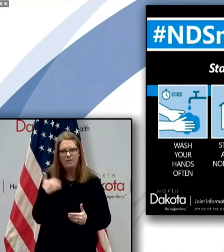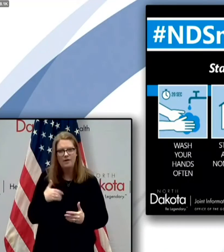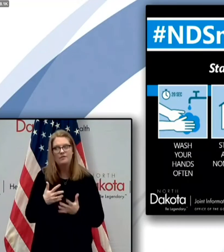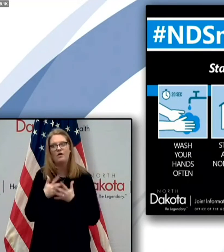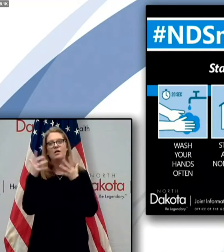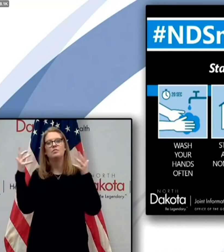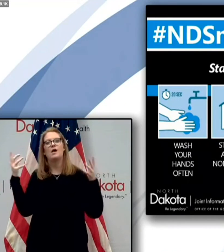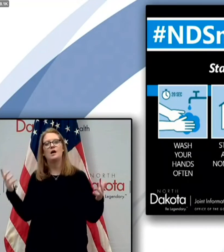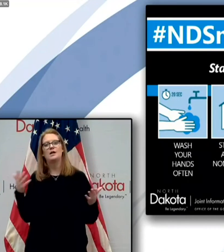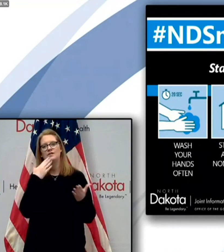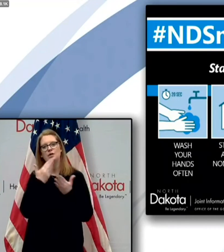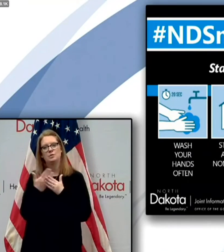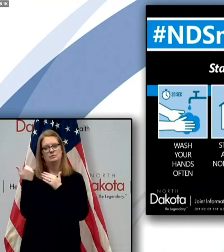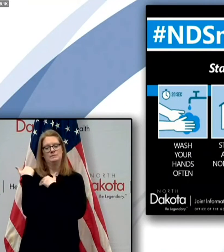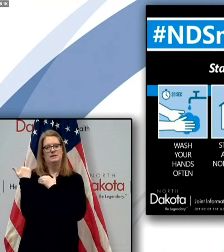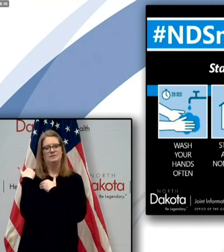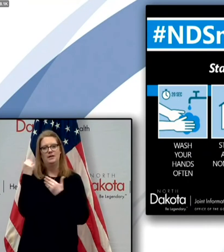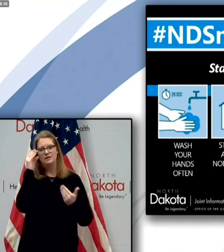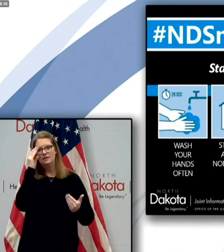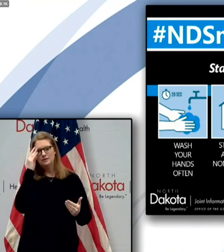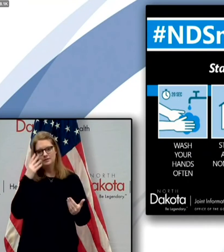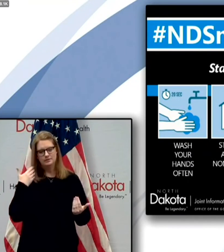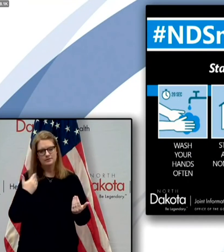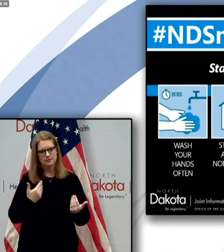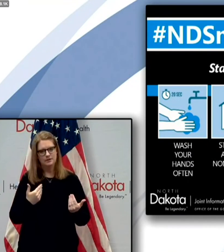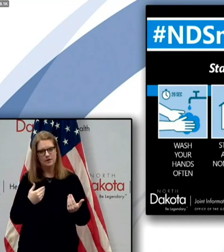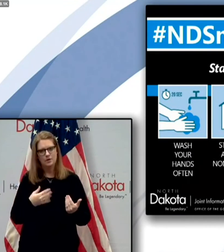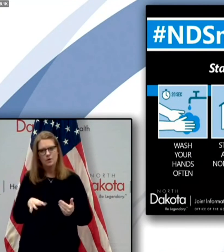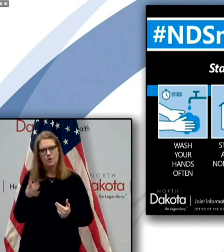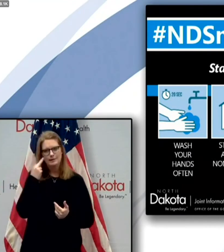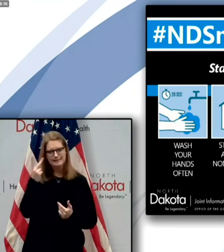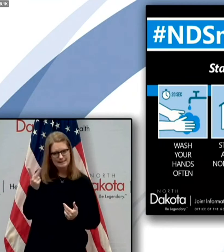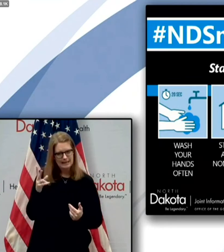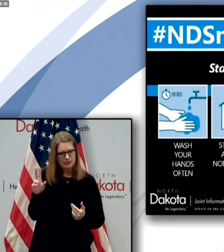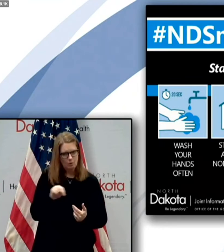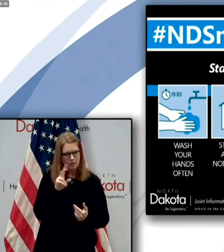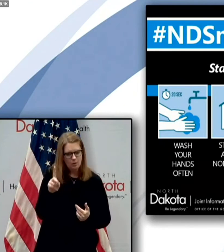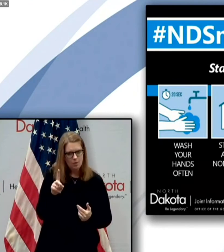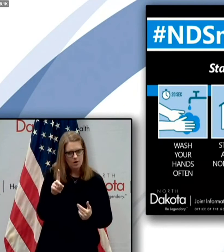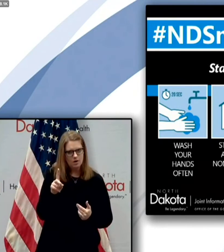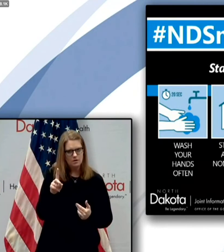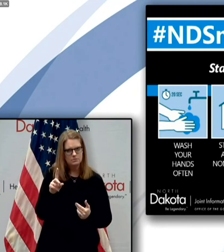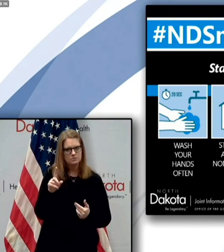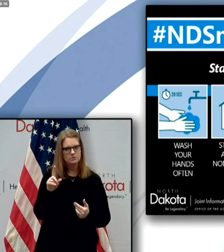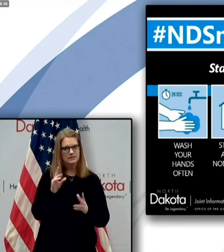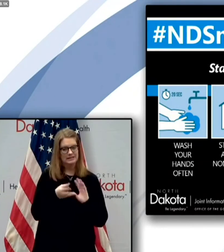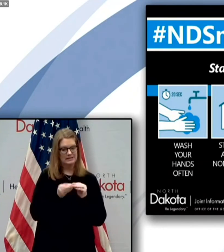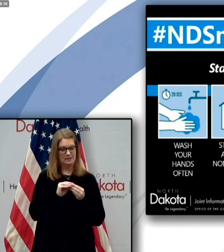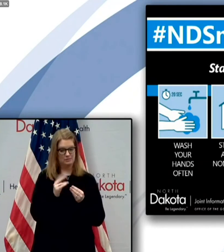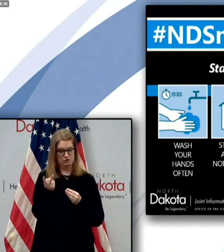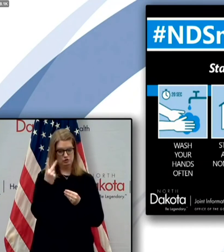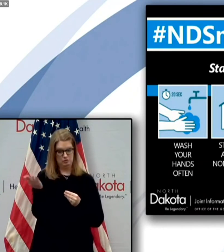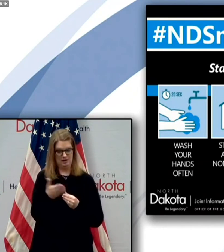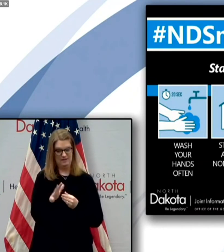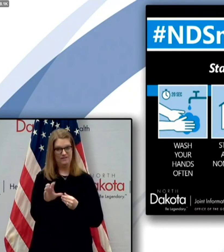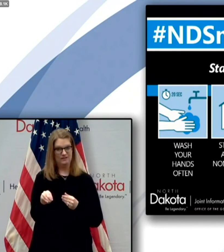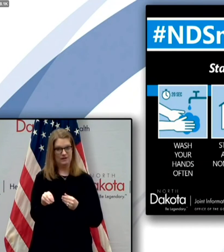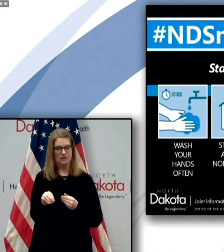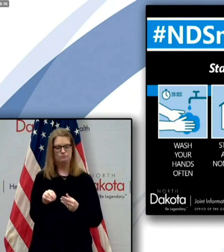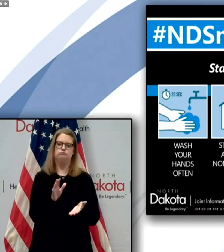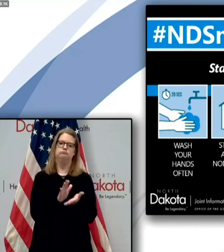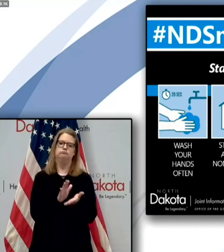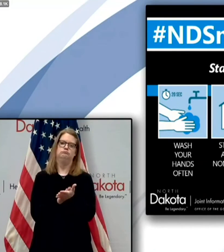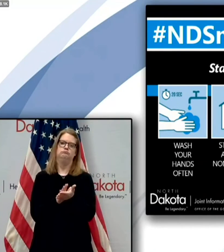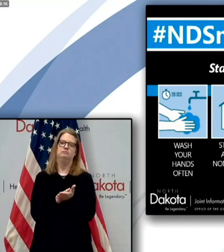just want to say thank you, because the numbers, when we see North Dakota as the number 2 out of 50 states, credit can go to